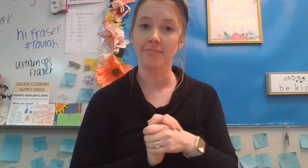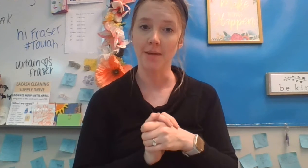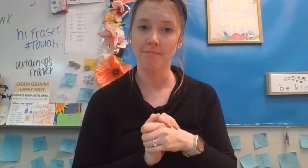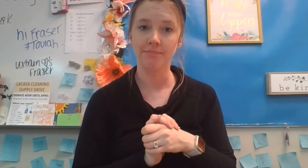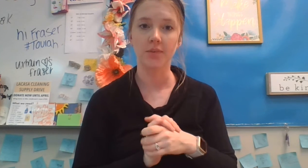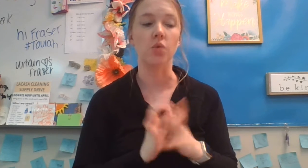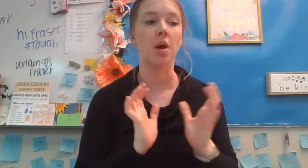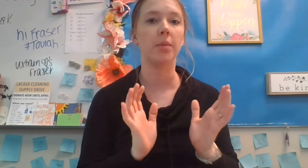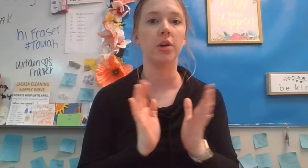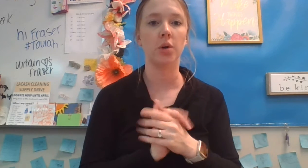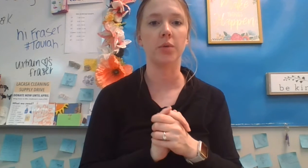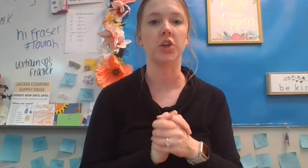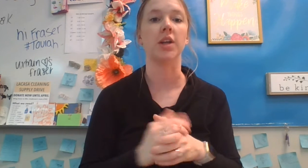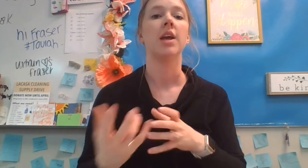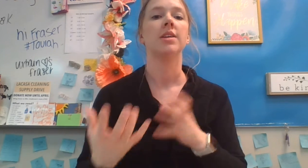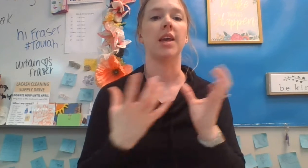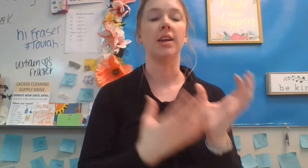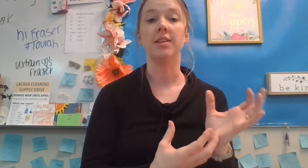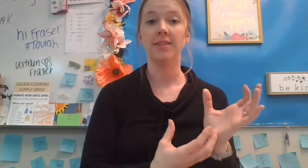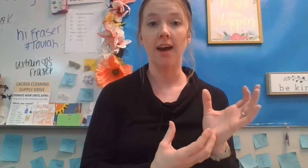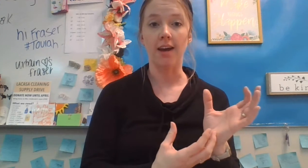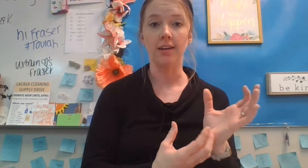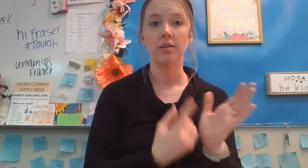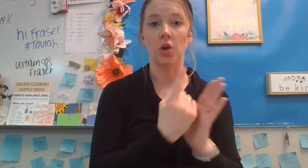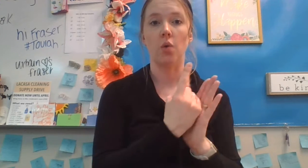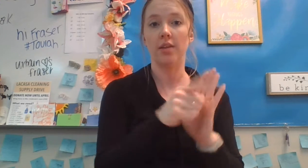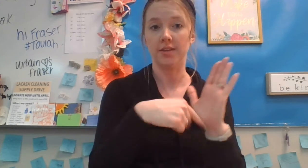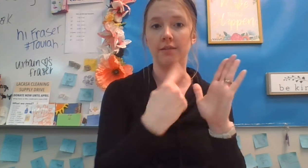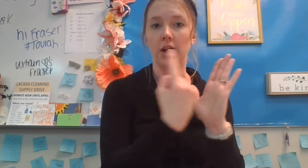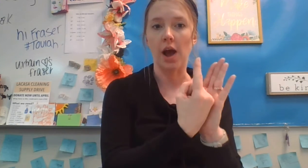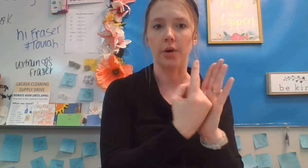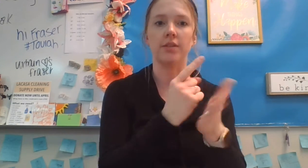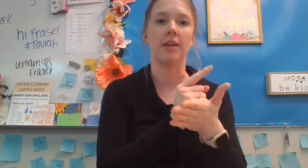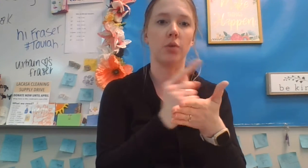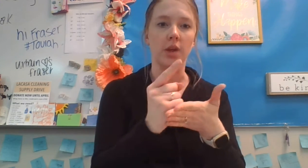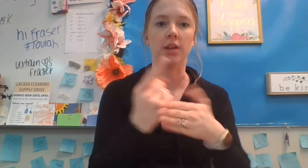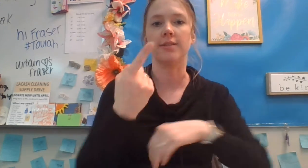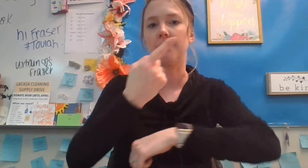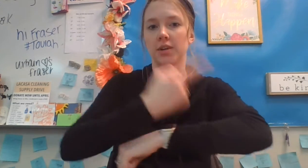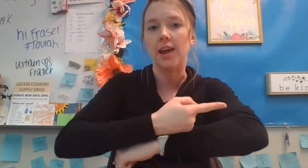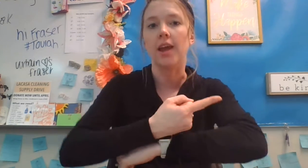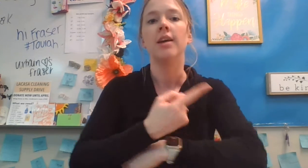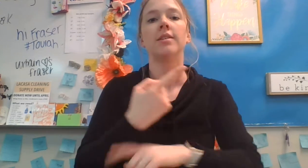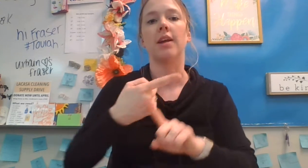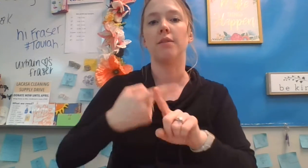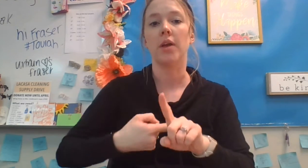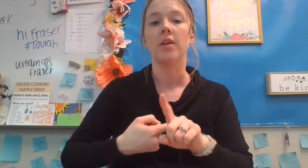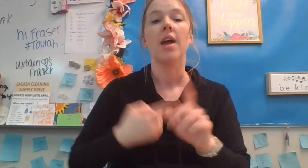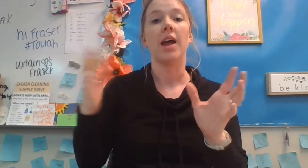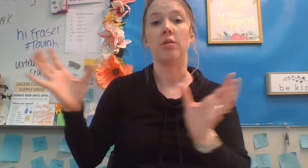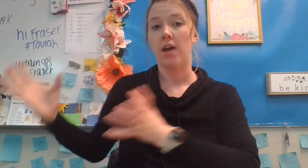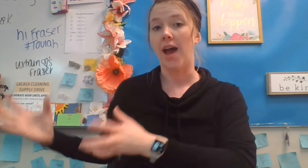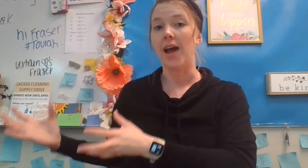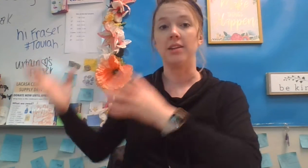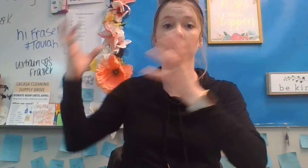Okay, so number incorporation, taking the sign, so the sign for hour, sign for week, sign for day, sign for month, and adding the